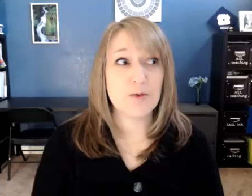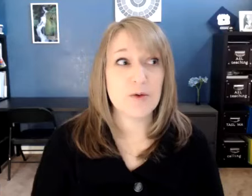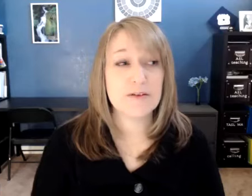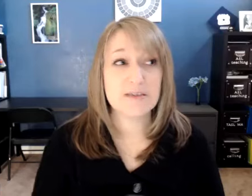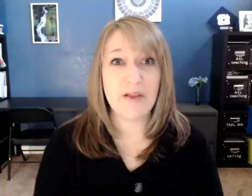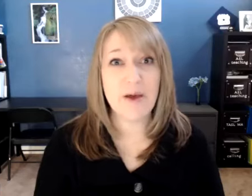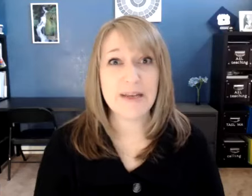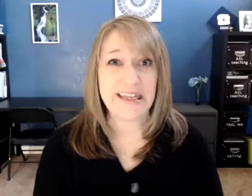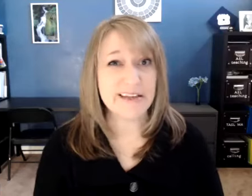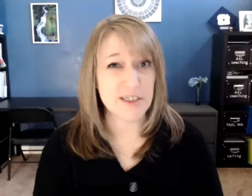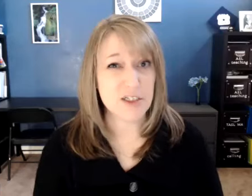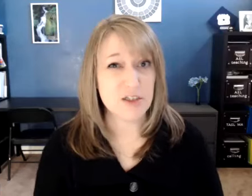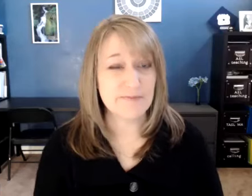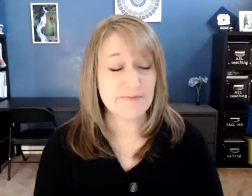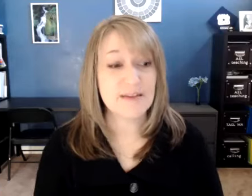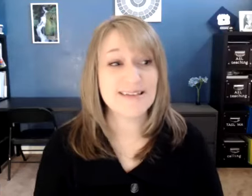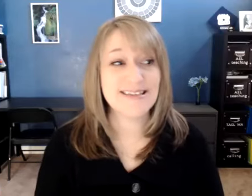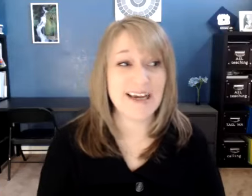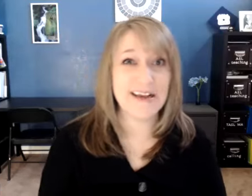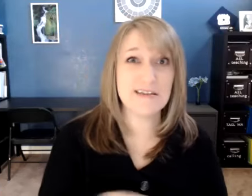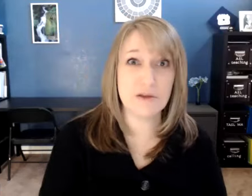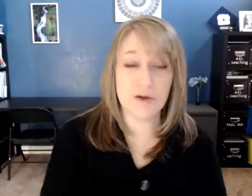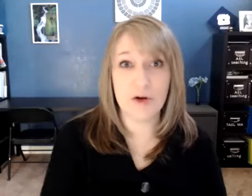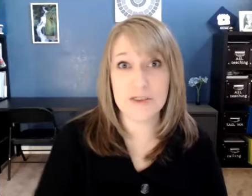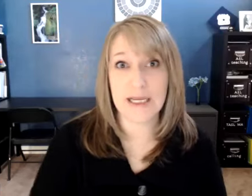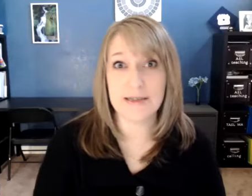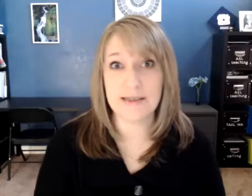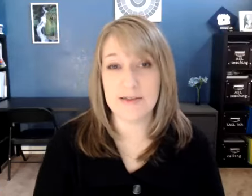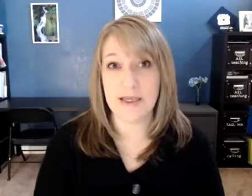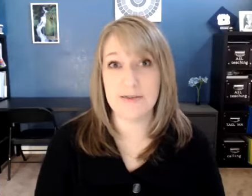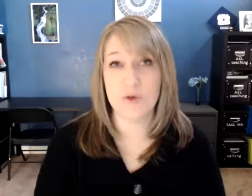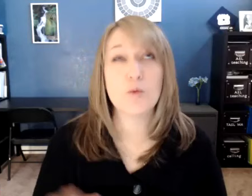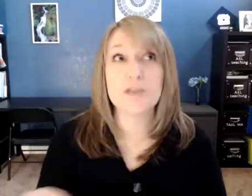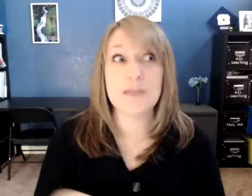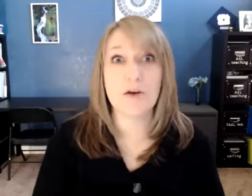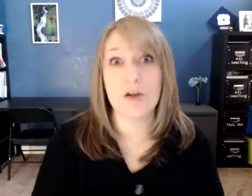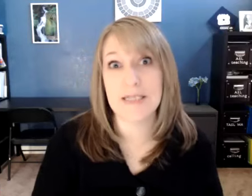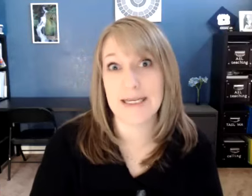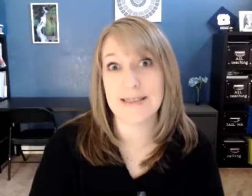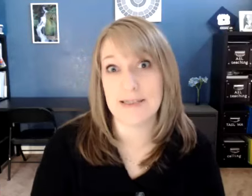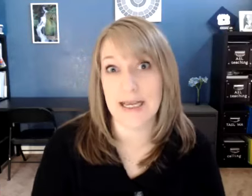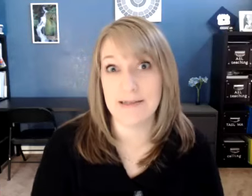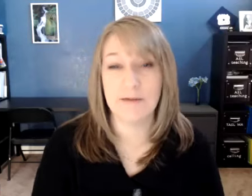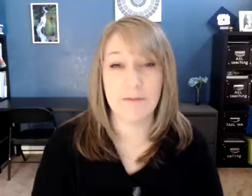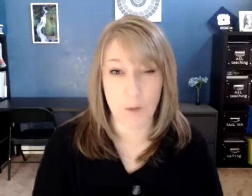to spell out in English signs that there aren't ASL signs or words that there aren't ASL signs